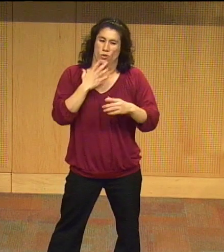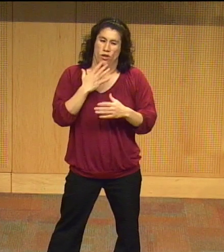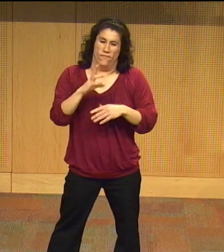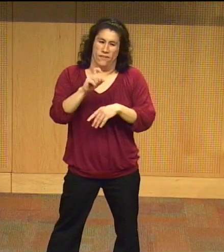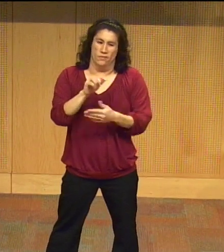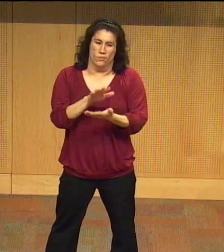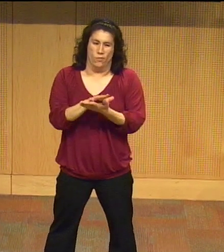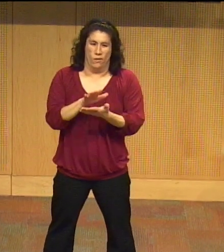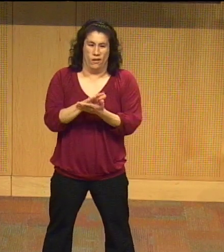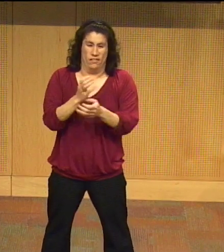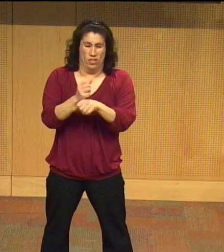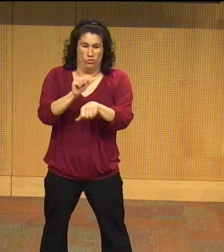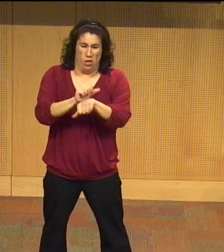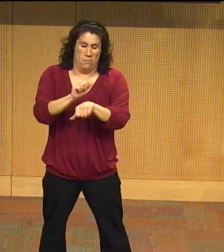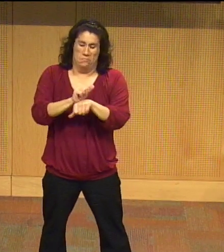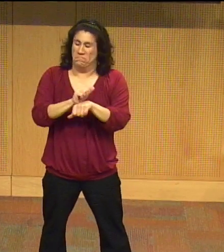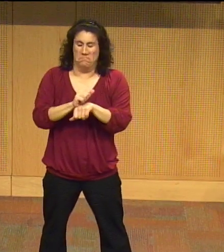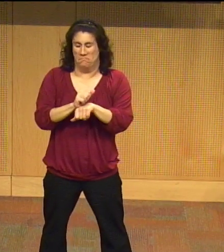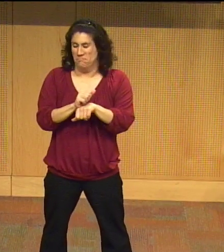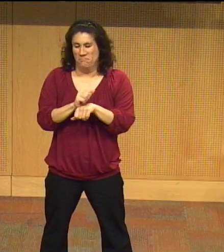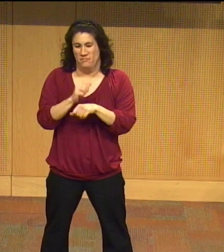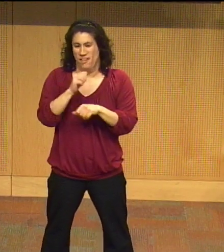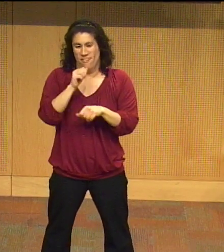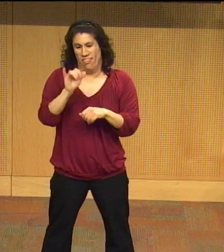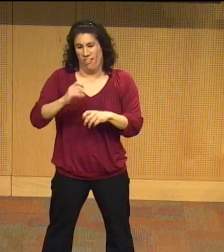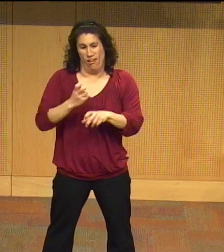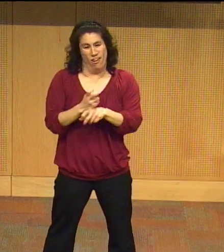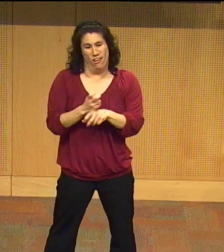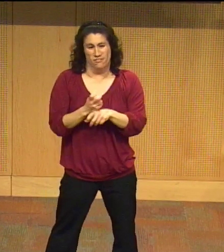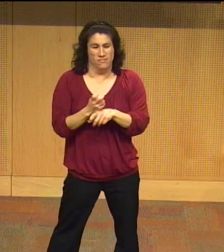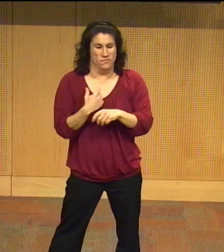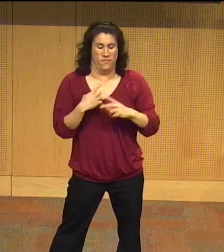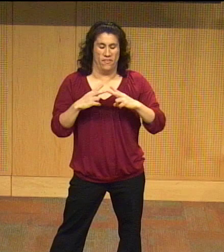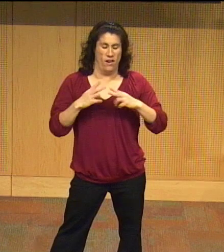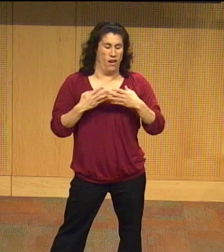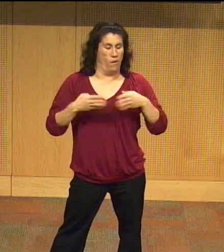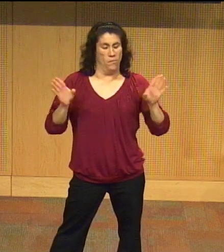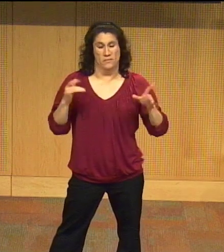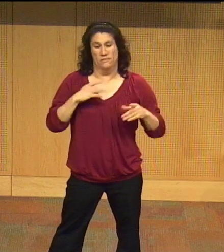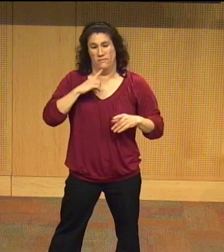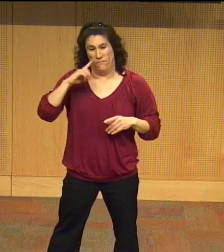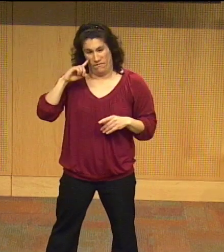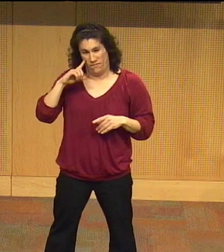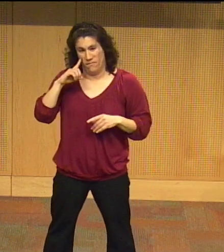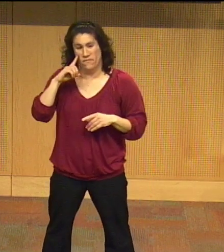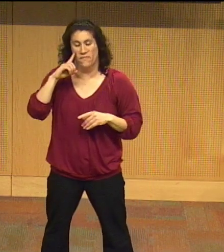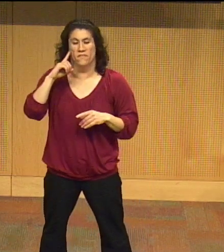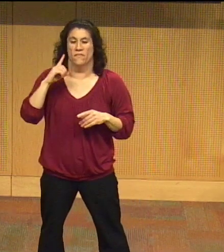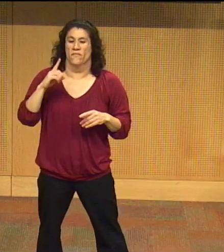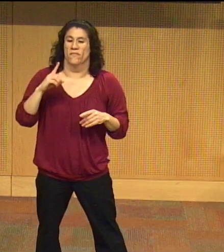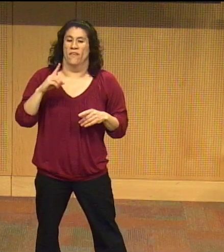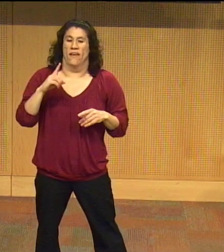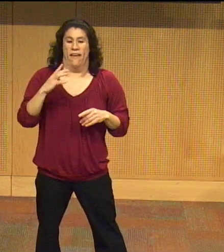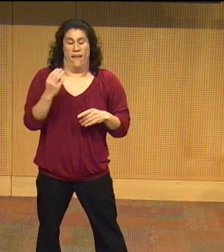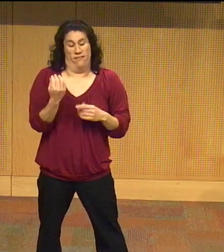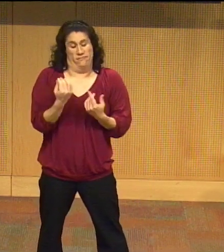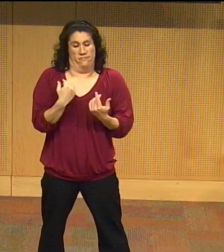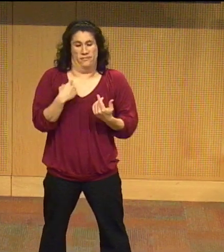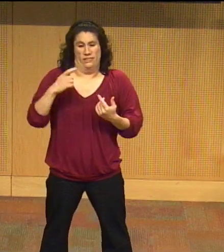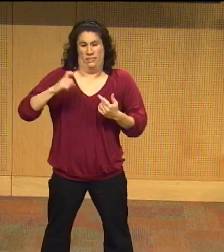graduated, and I was so fortunate because upon graduation, I didn't have a difficult time getting a job. Everyone was open to the idea of a